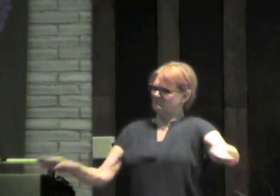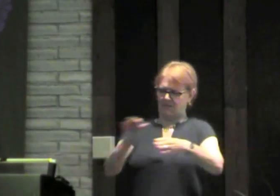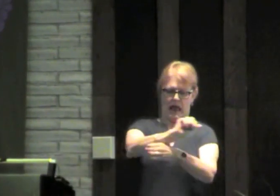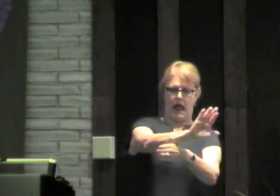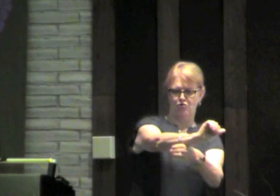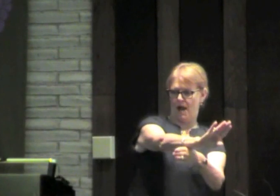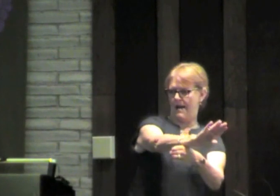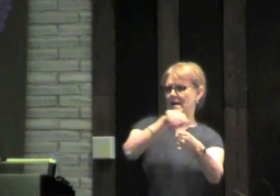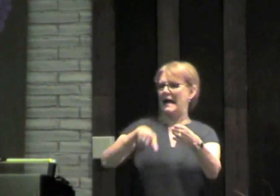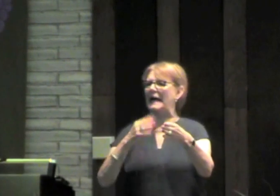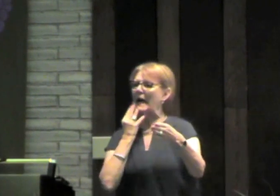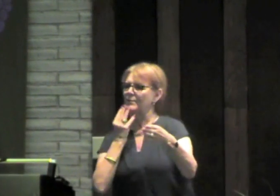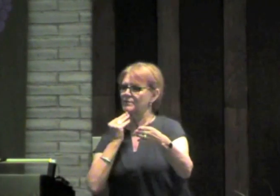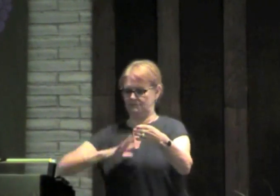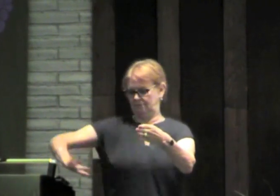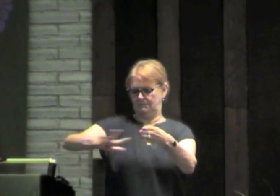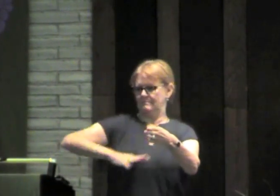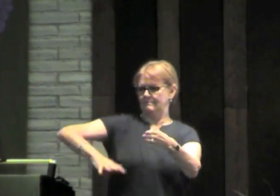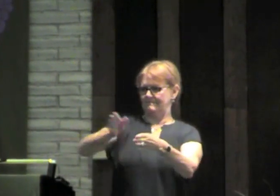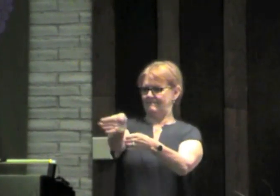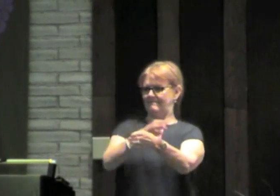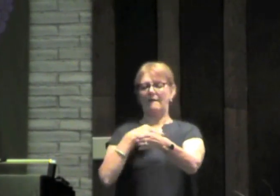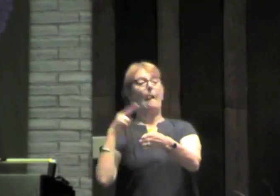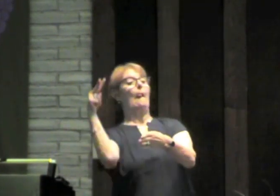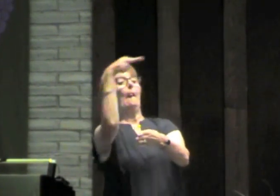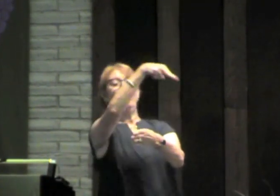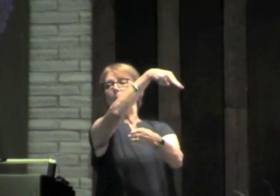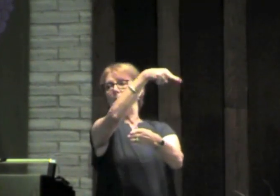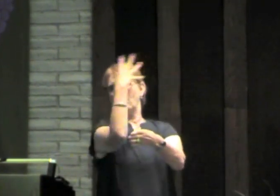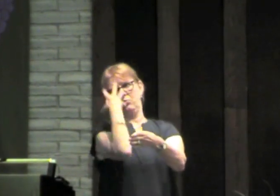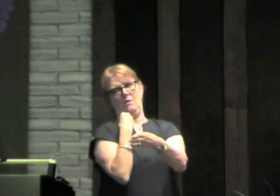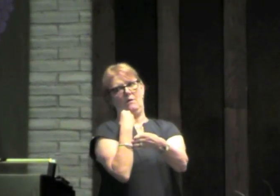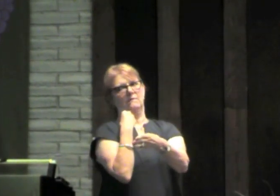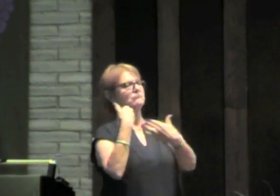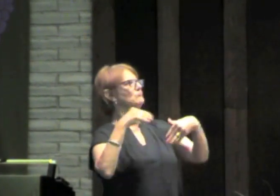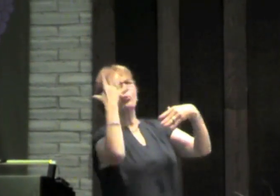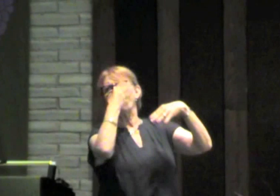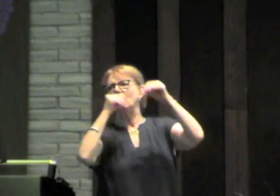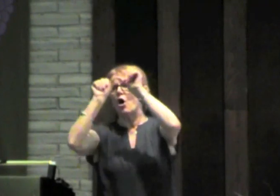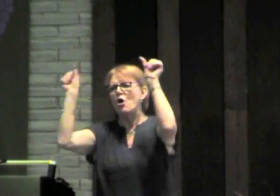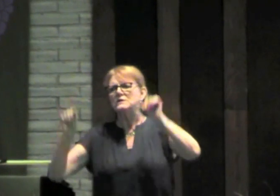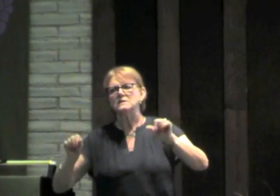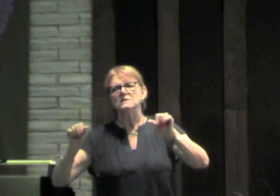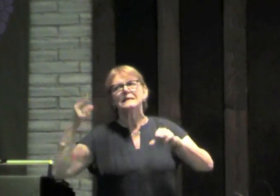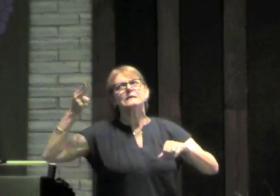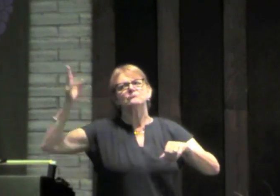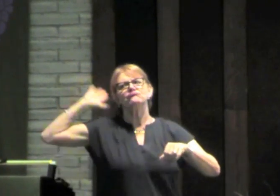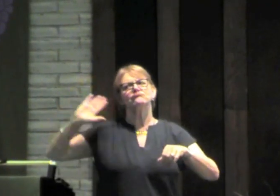place of worship. There's a strict delineation between the Muslim world and